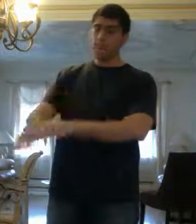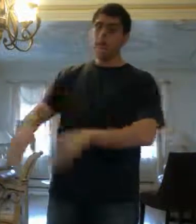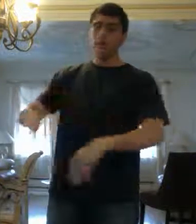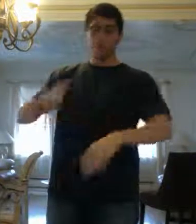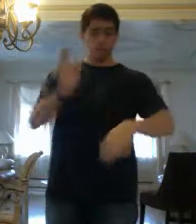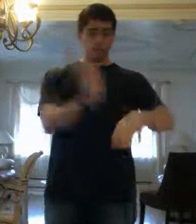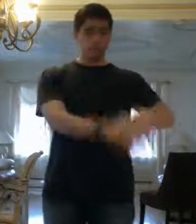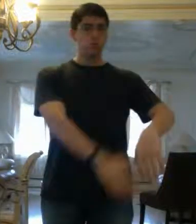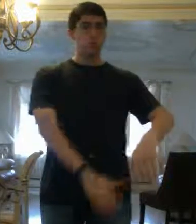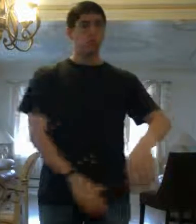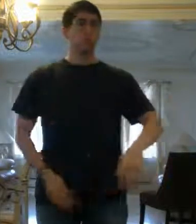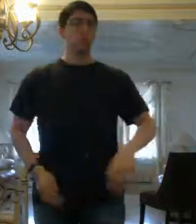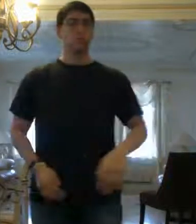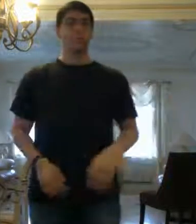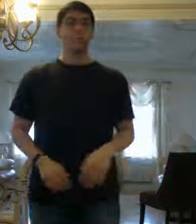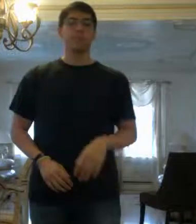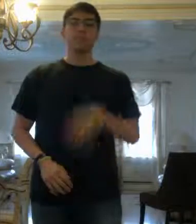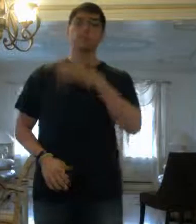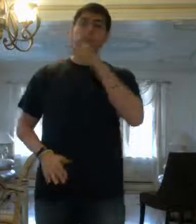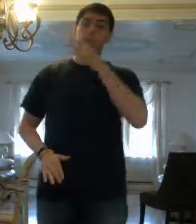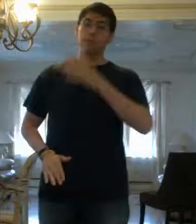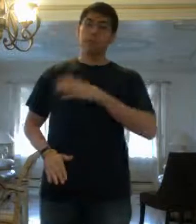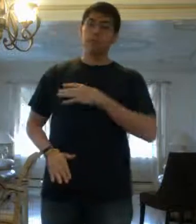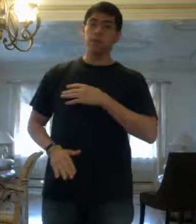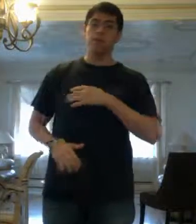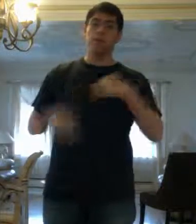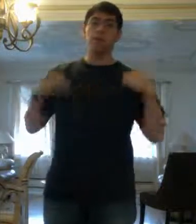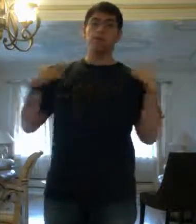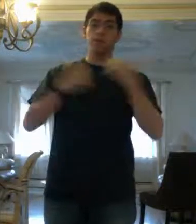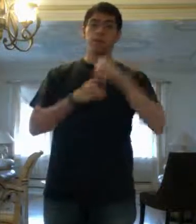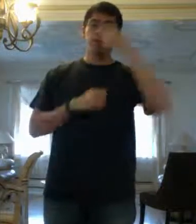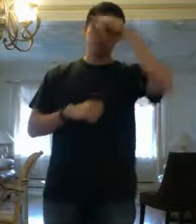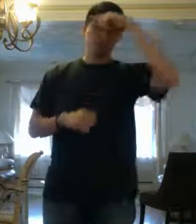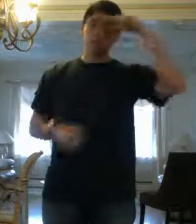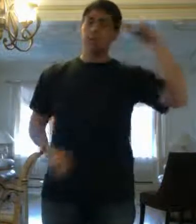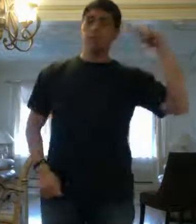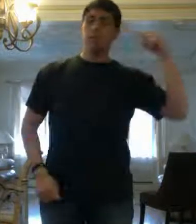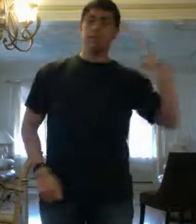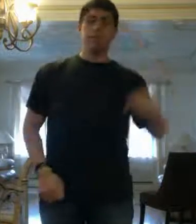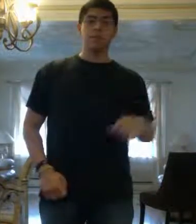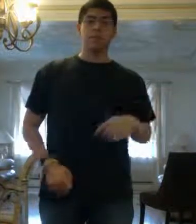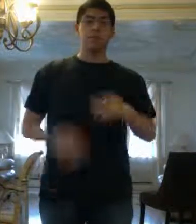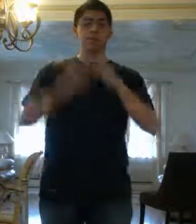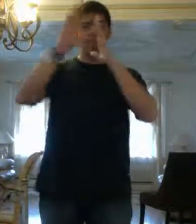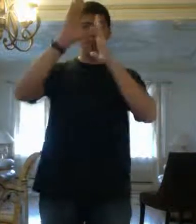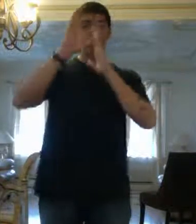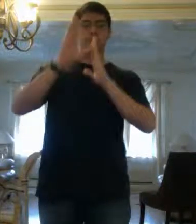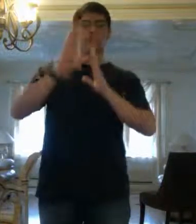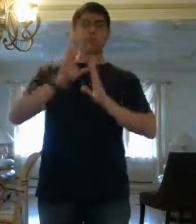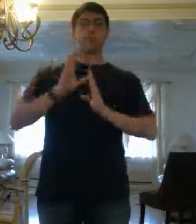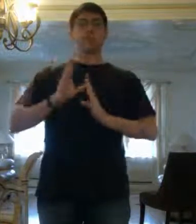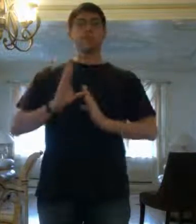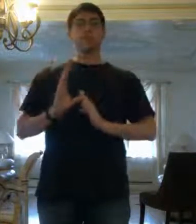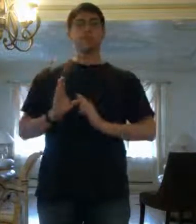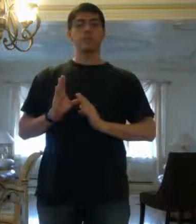knuckles bruised By a lady in black And I held my tongue